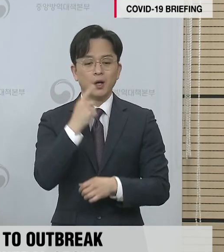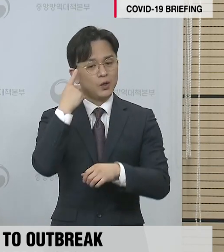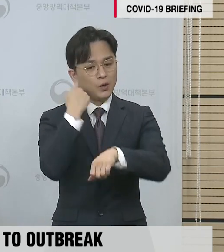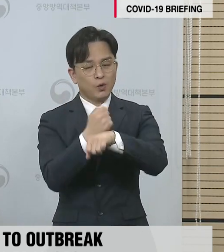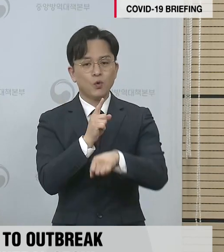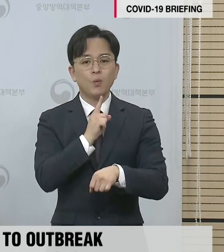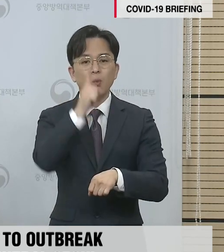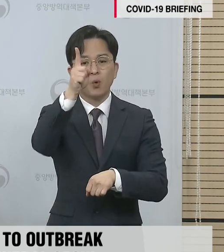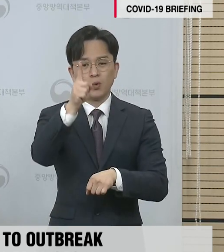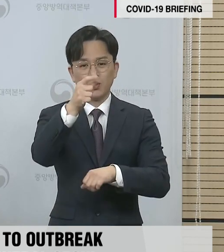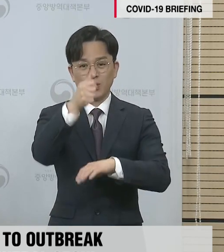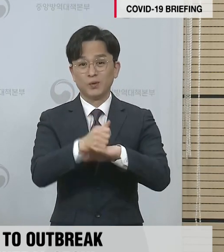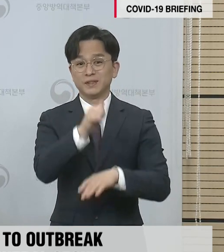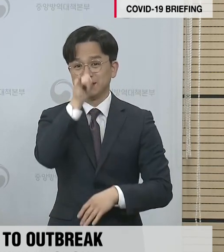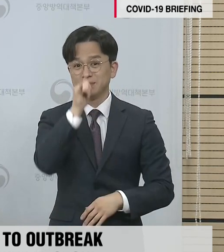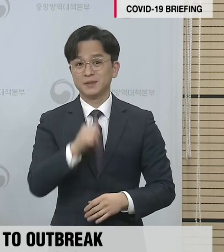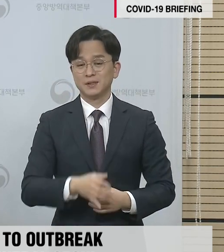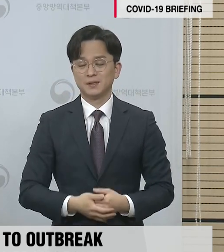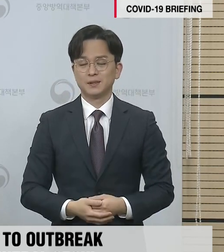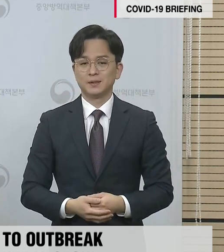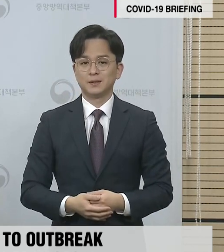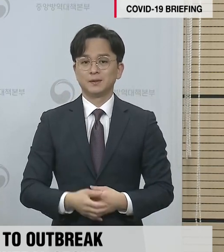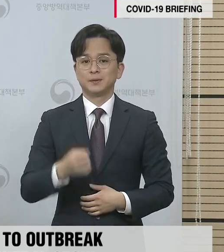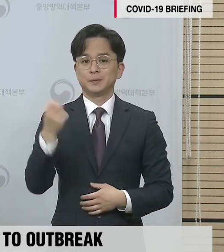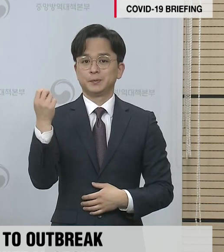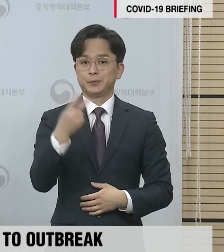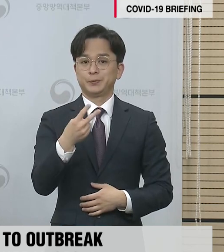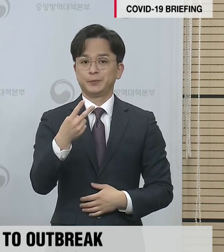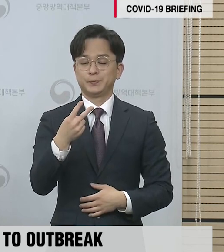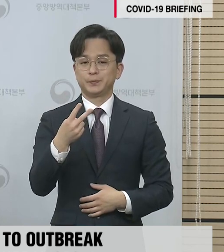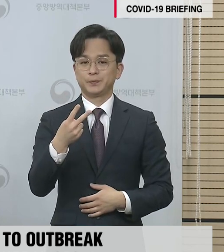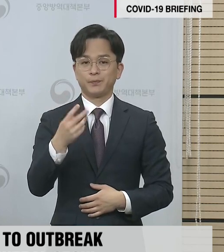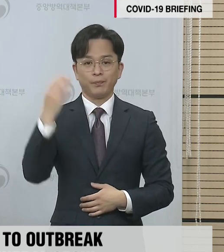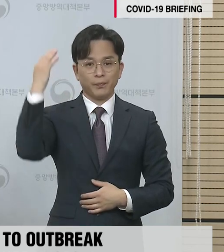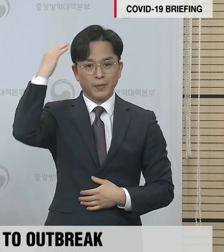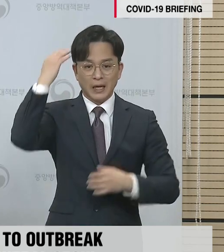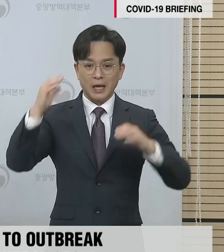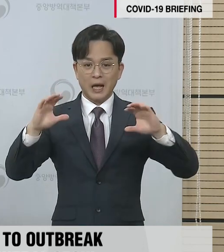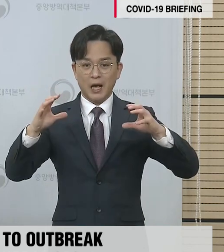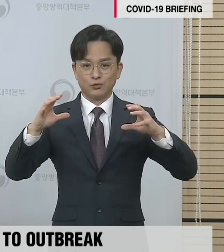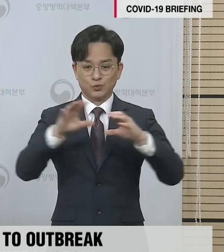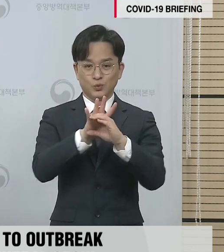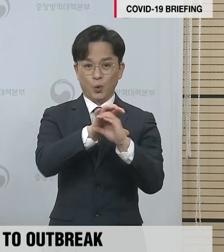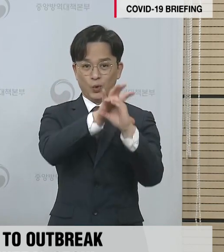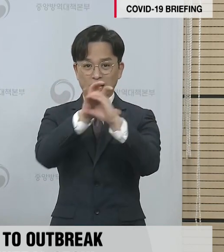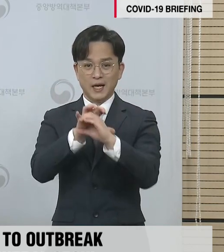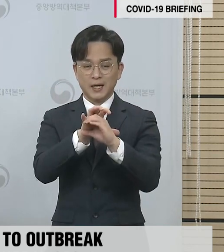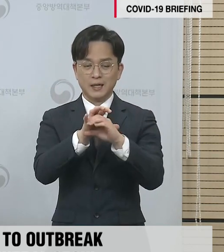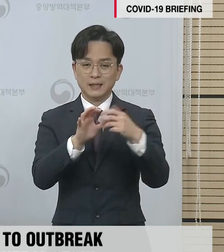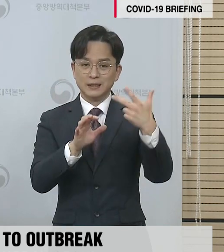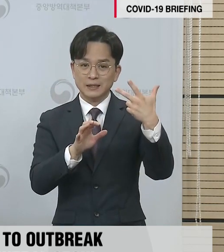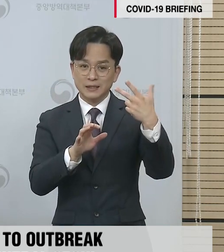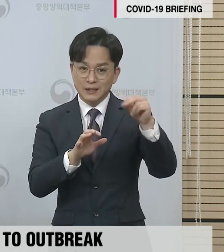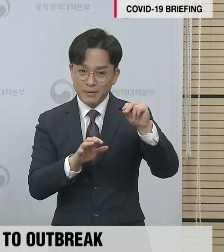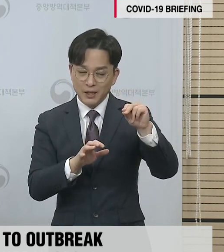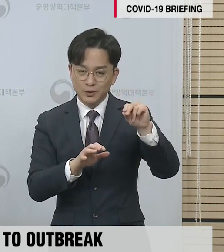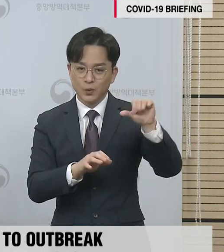infections, and we have also seen a less rate of infection. And also here in South